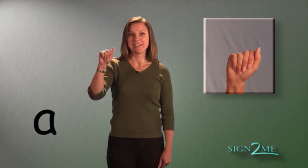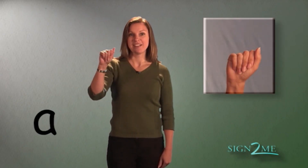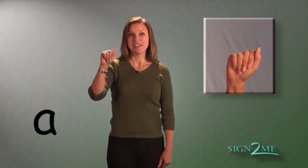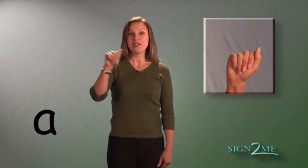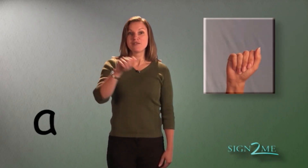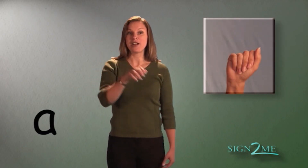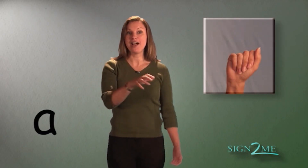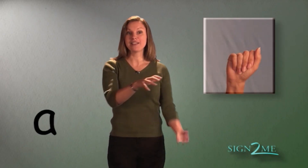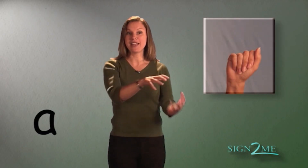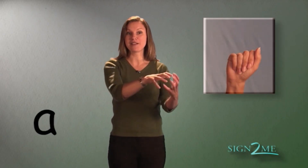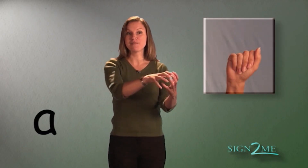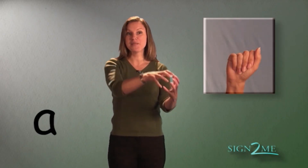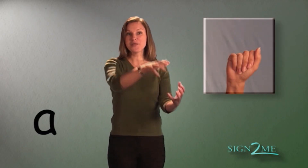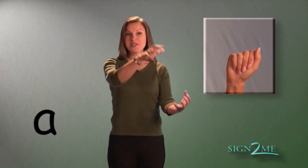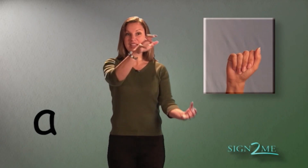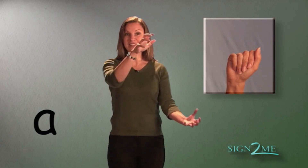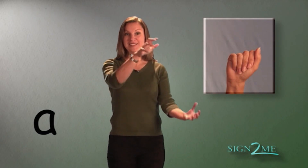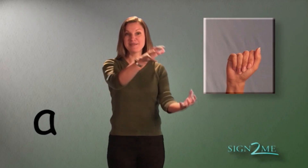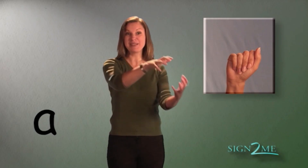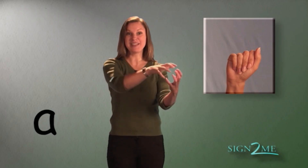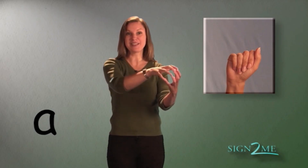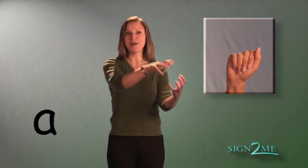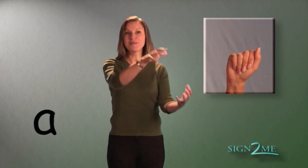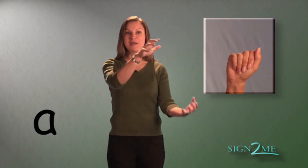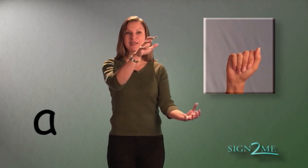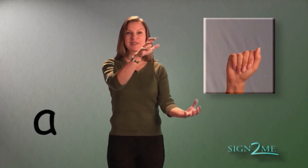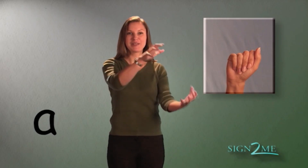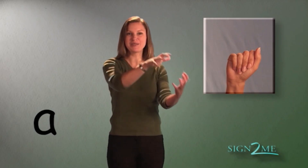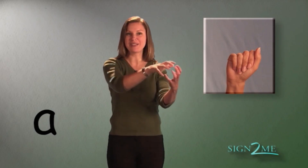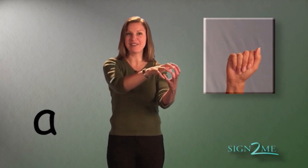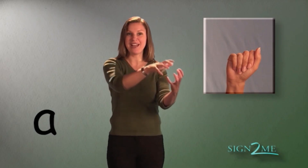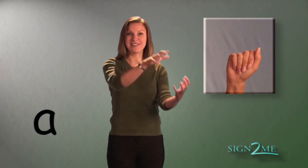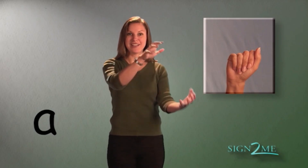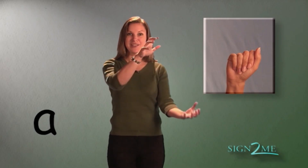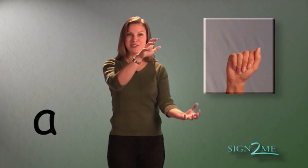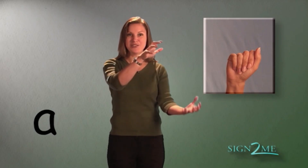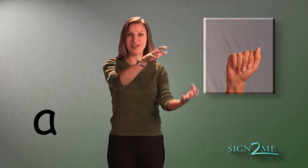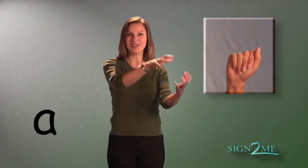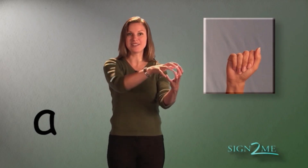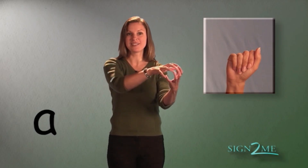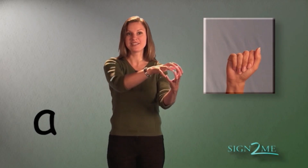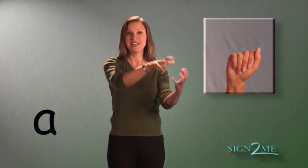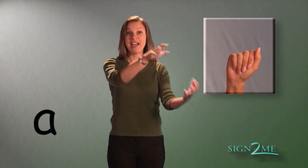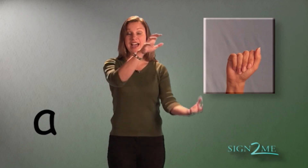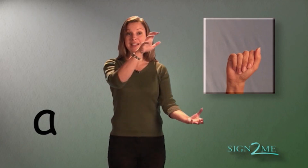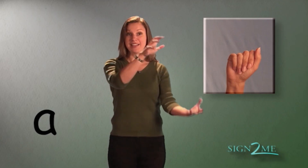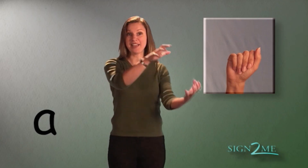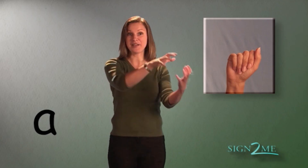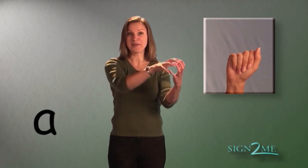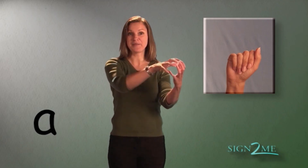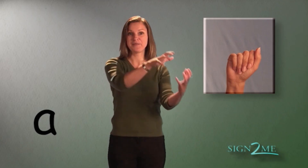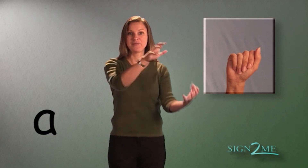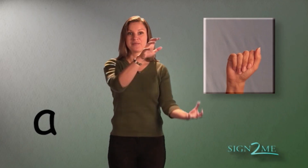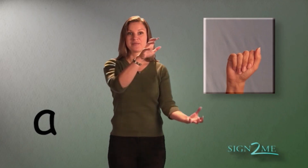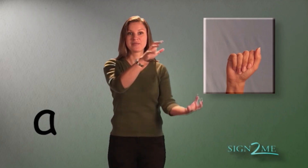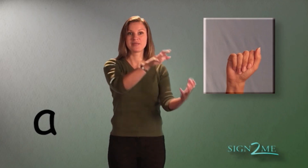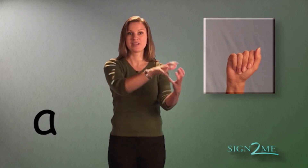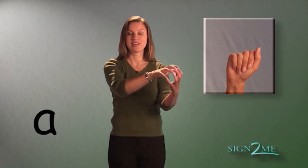A. For alligator, both hands simulate the opening and closing of an alligator's jaws.